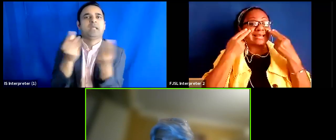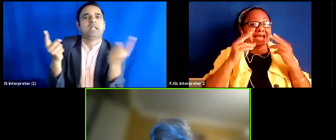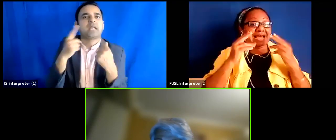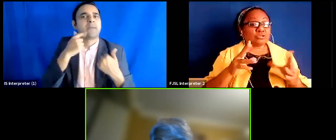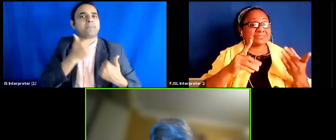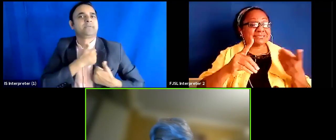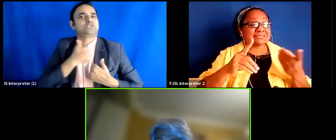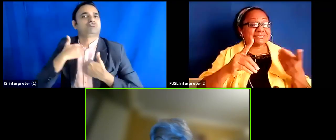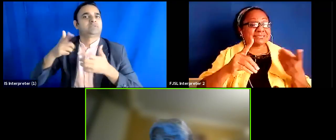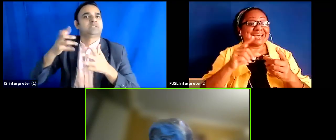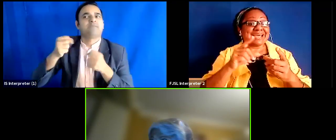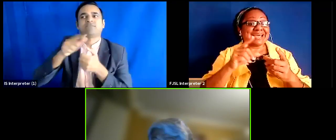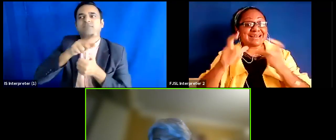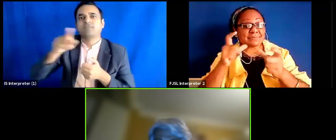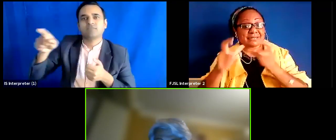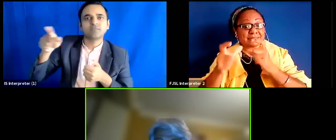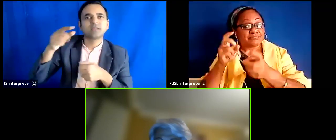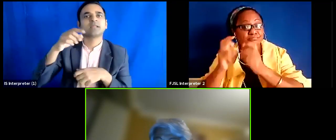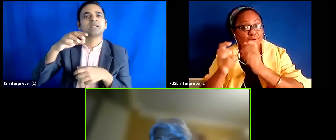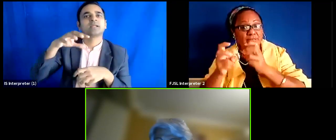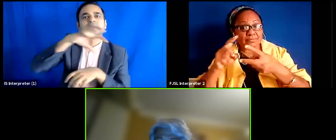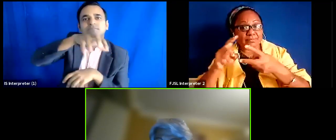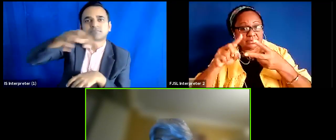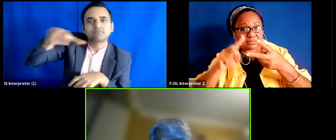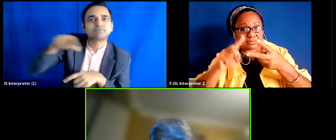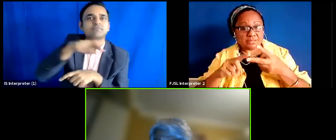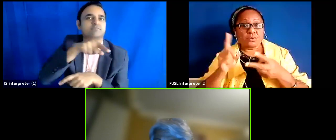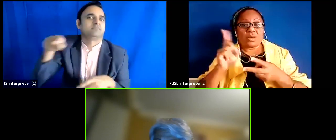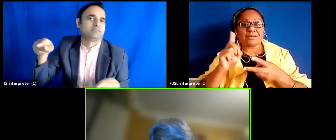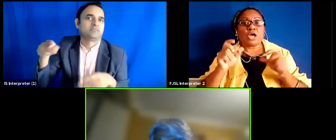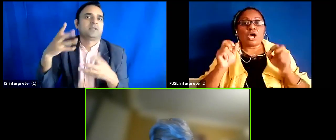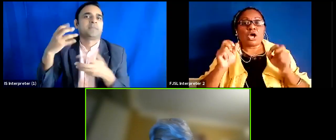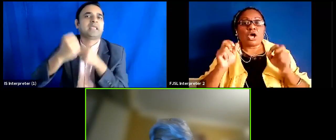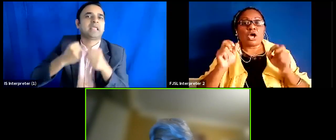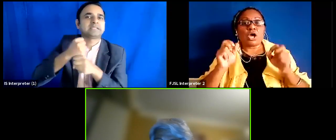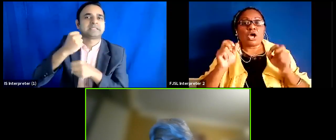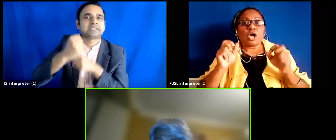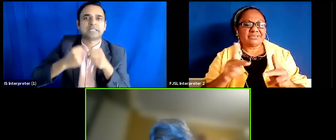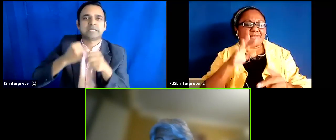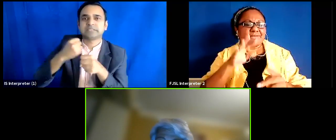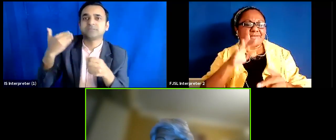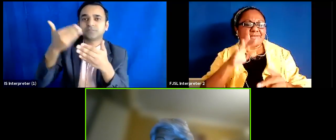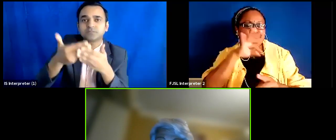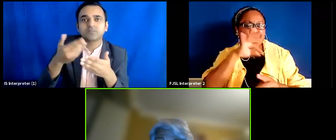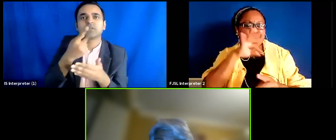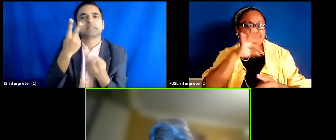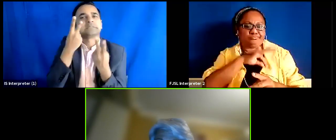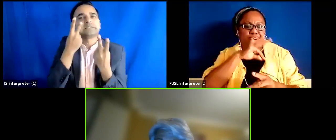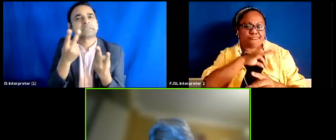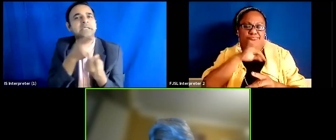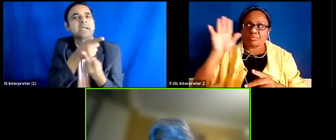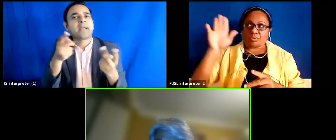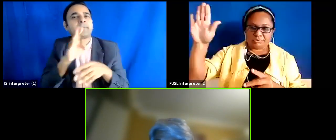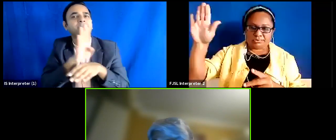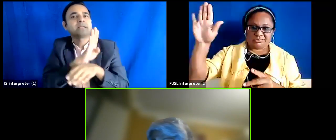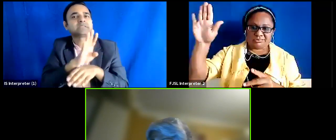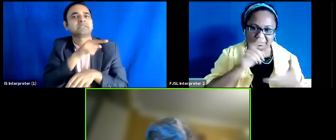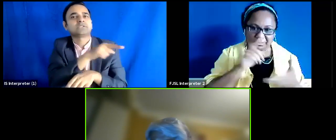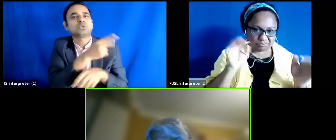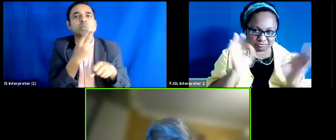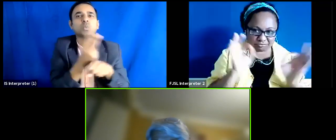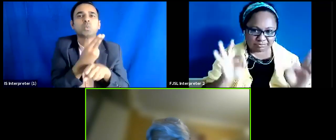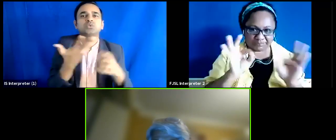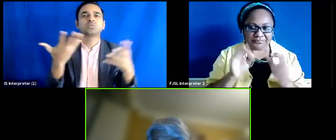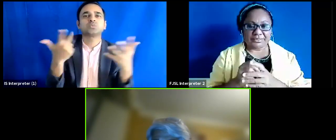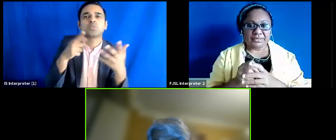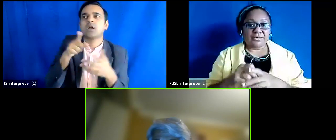climate crisis as opportunities for profit-making. And if we had any doubt about